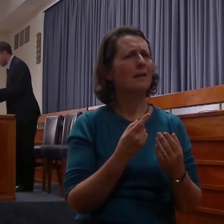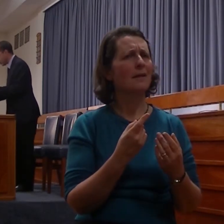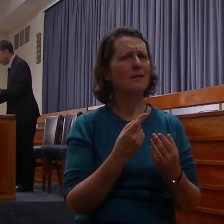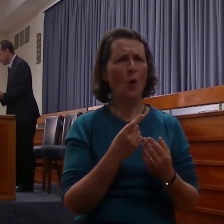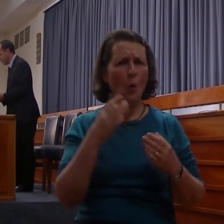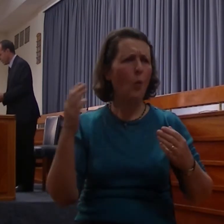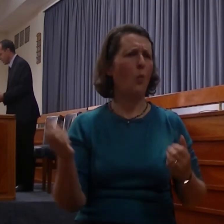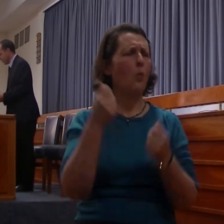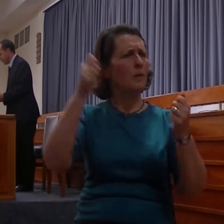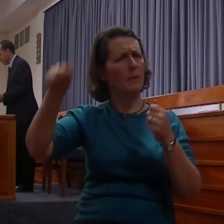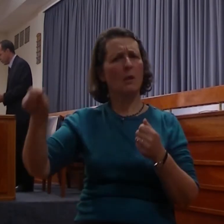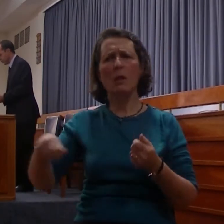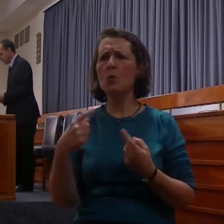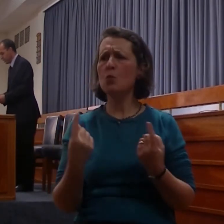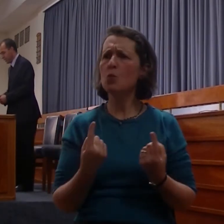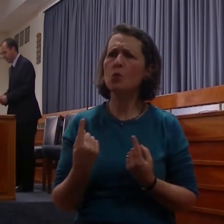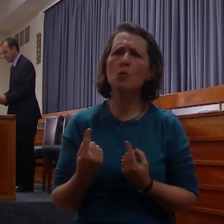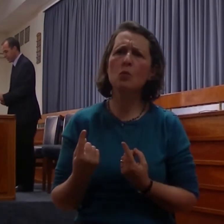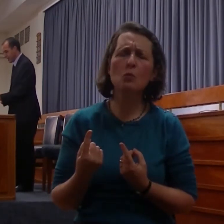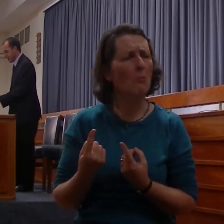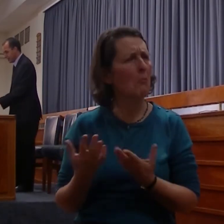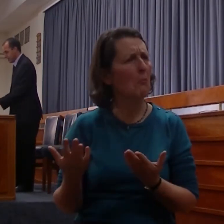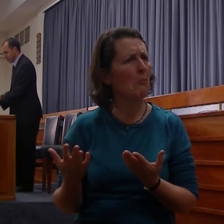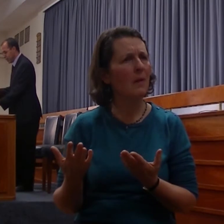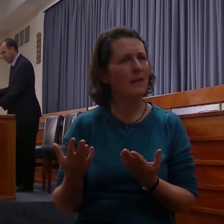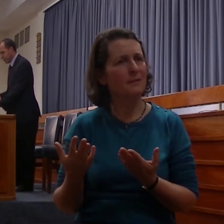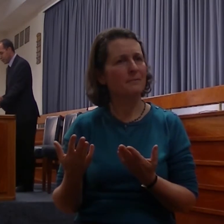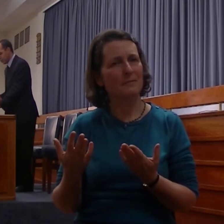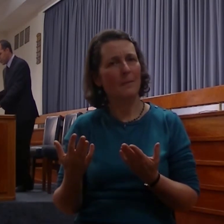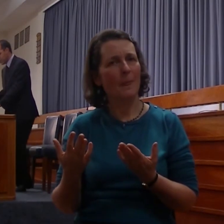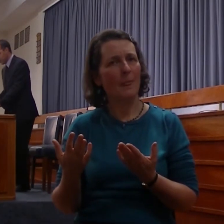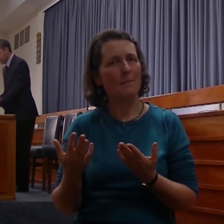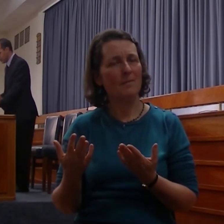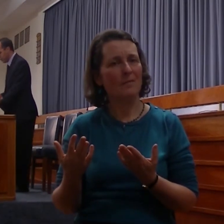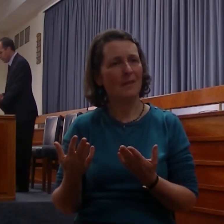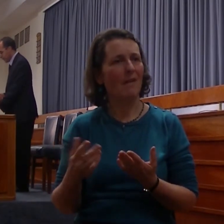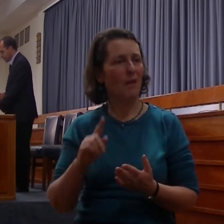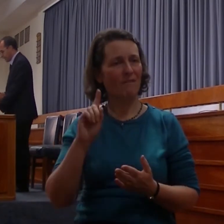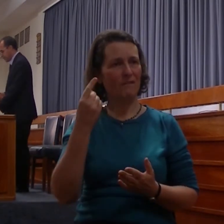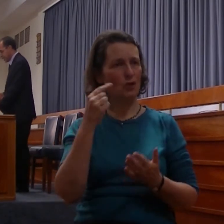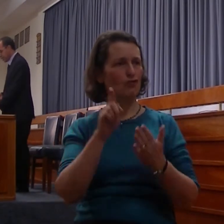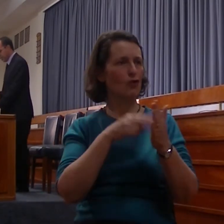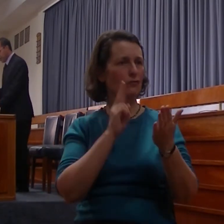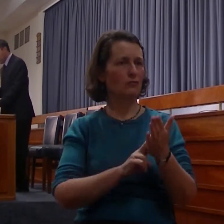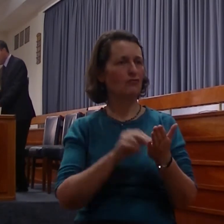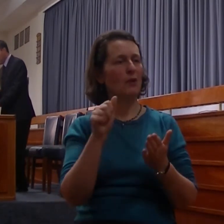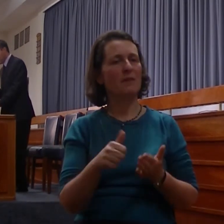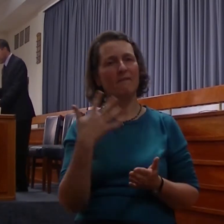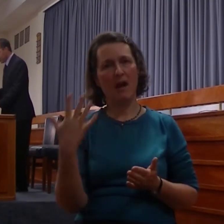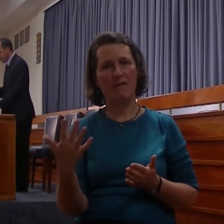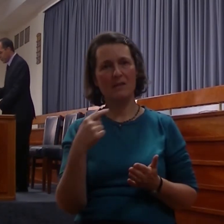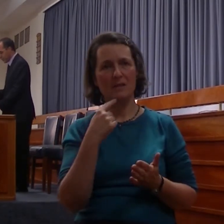word Nike. The overcomers, the winners. Who are the winners about whom the Lord is talking